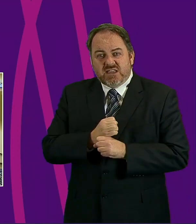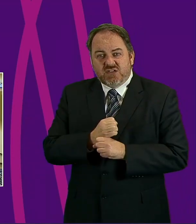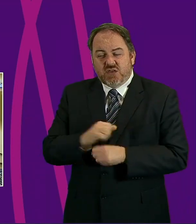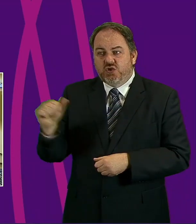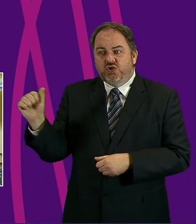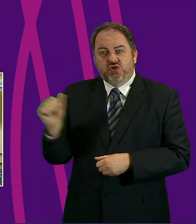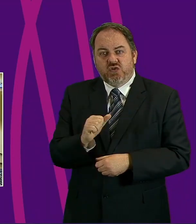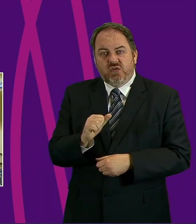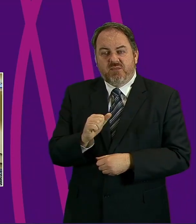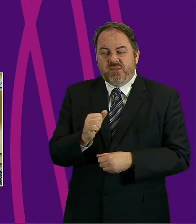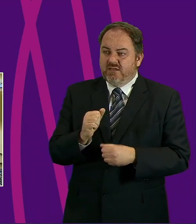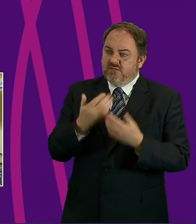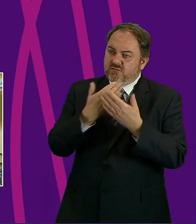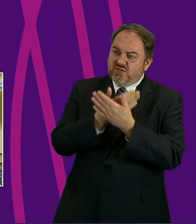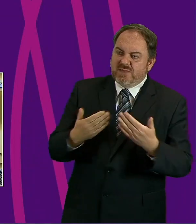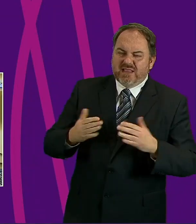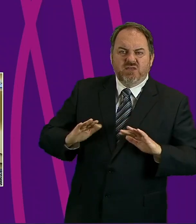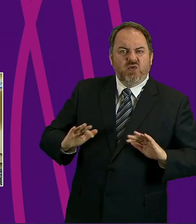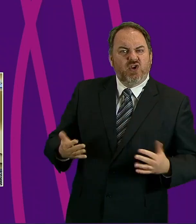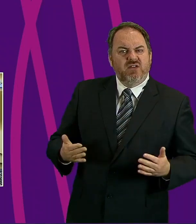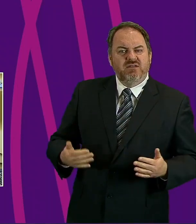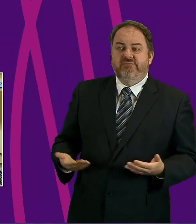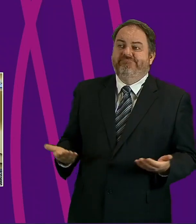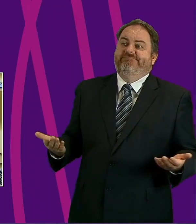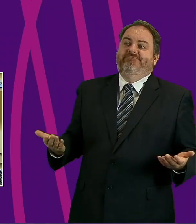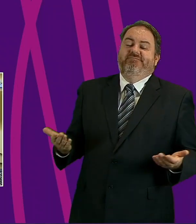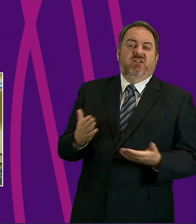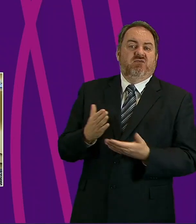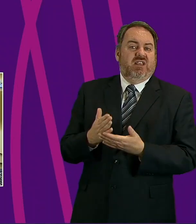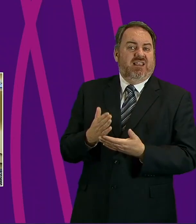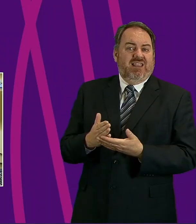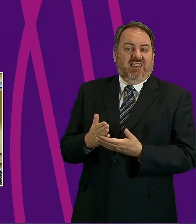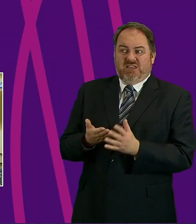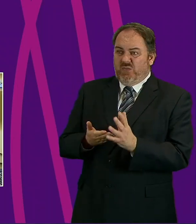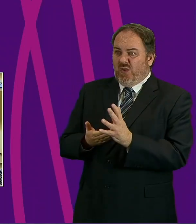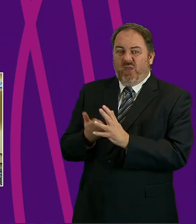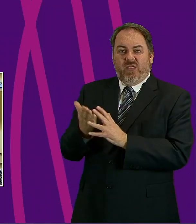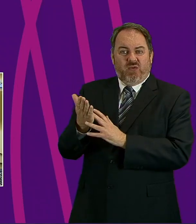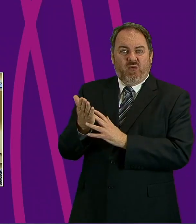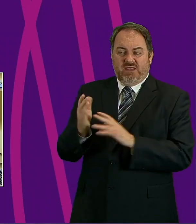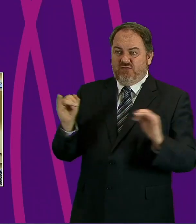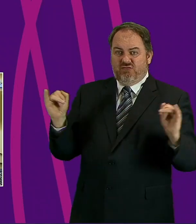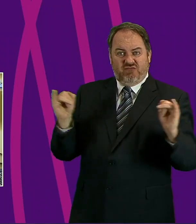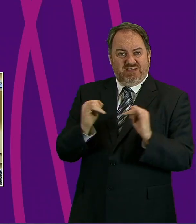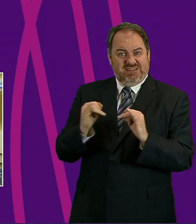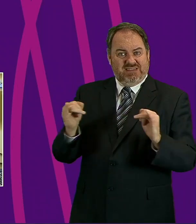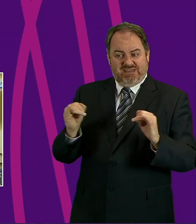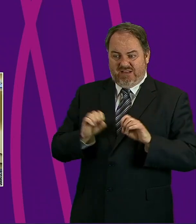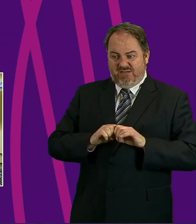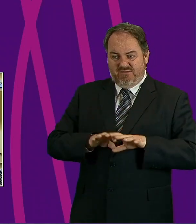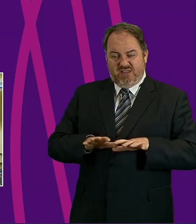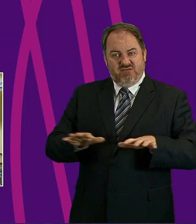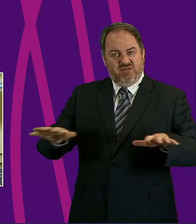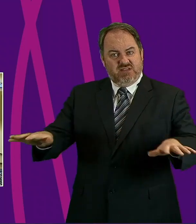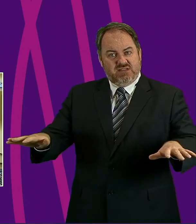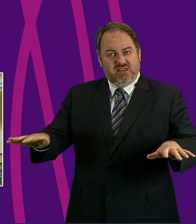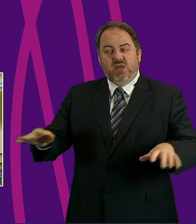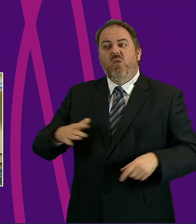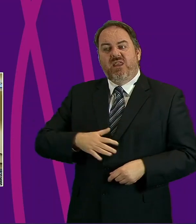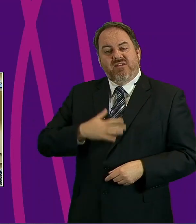big factor, and whether, as we go through these kinds of epidemics, it continues to have so much weight, it was a legitimate